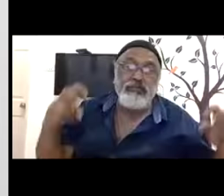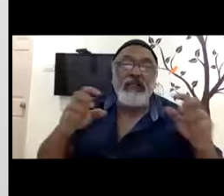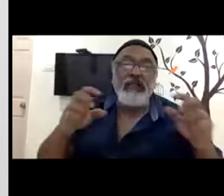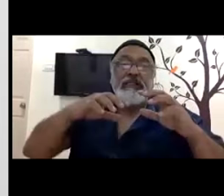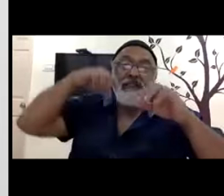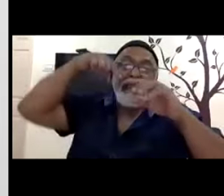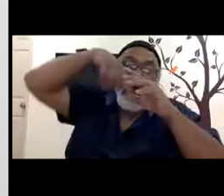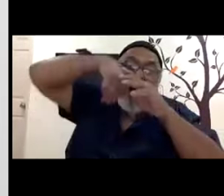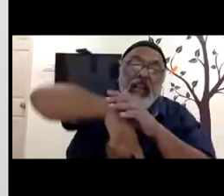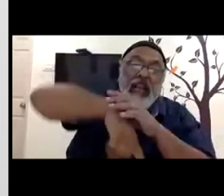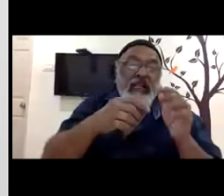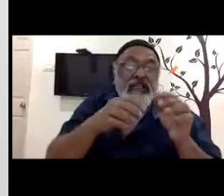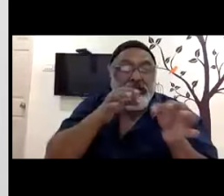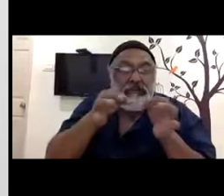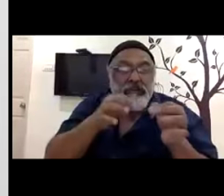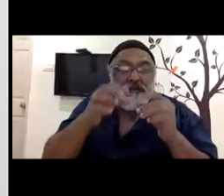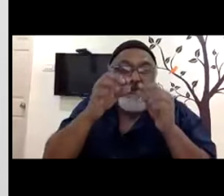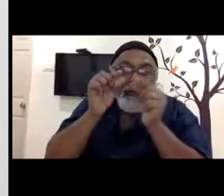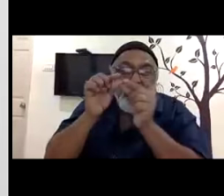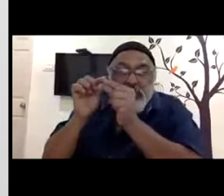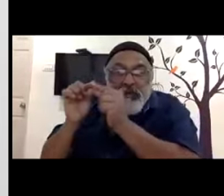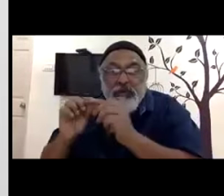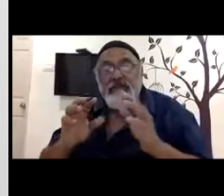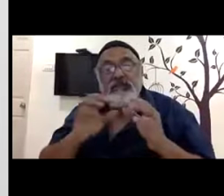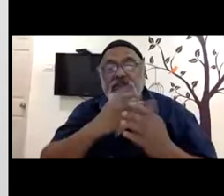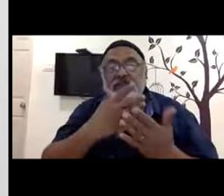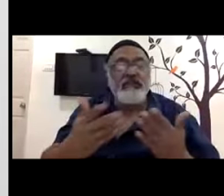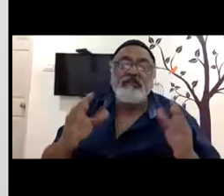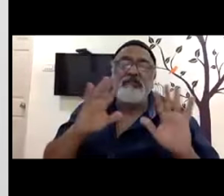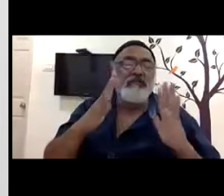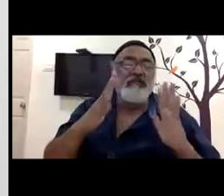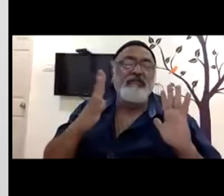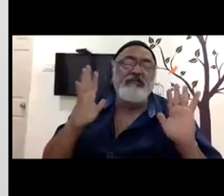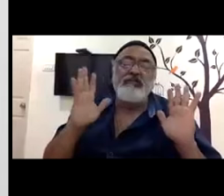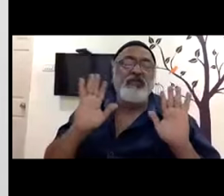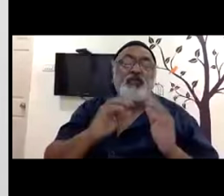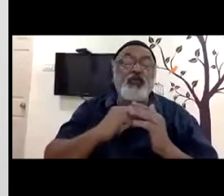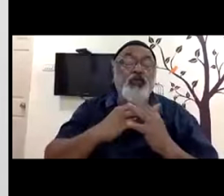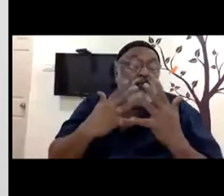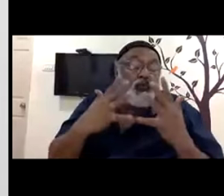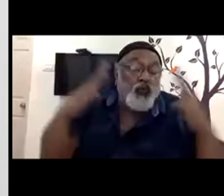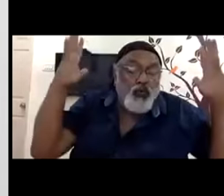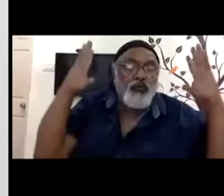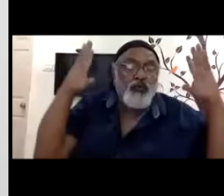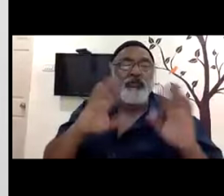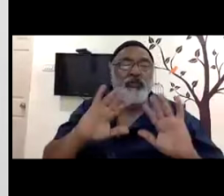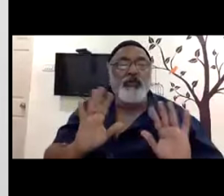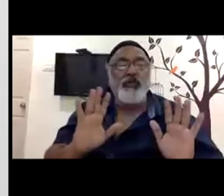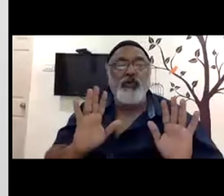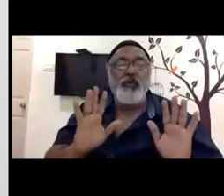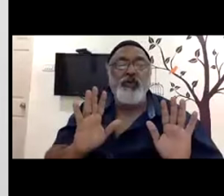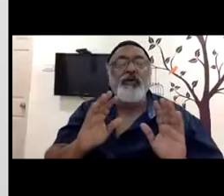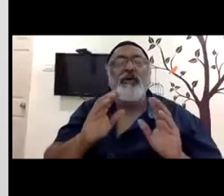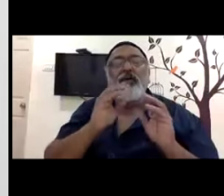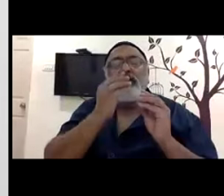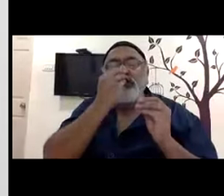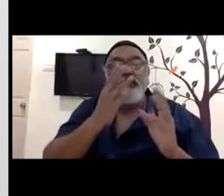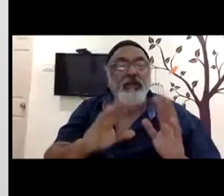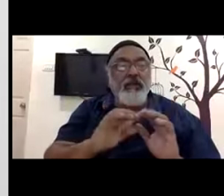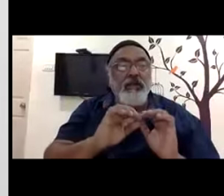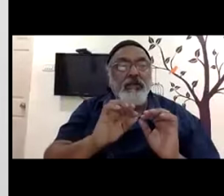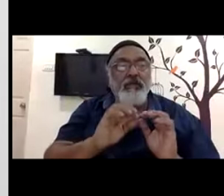Or detail, and it will not cover all the minute methodologies and different types of social research that exist.